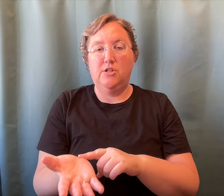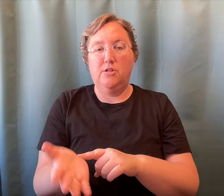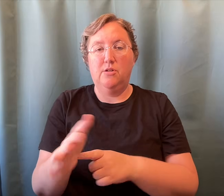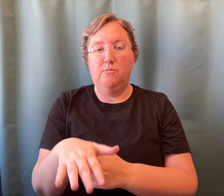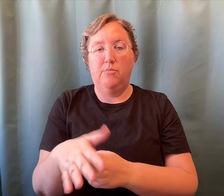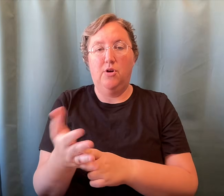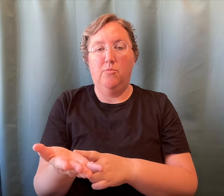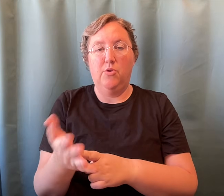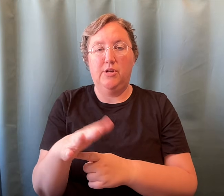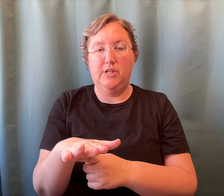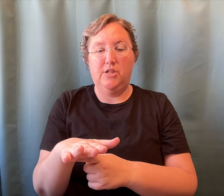orientation,